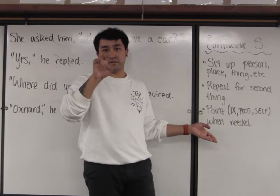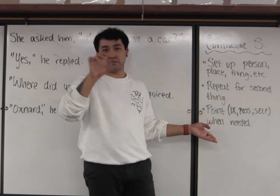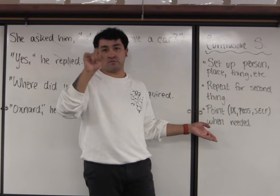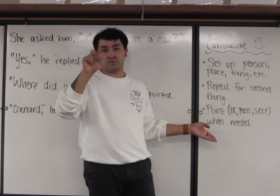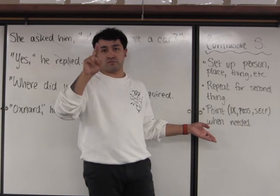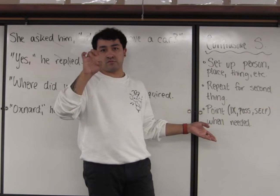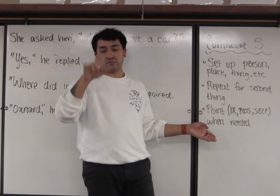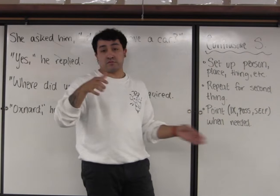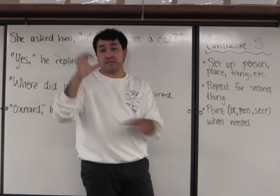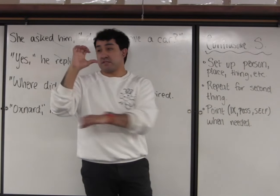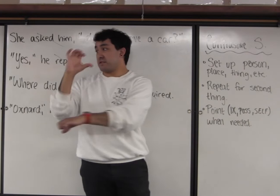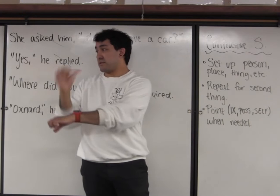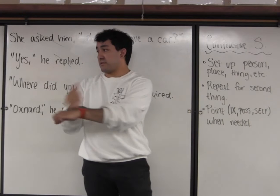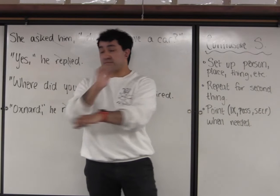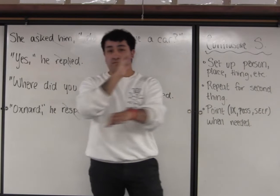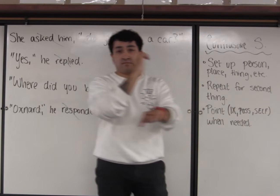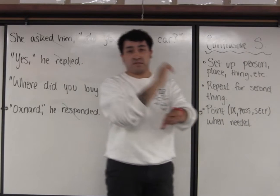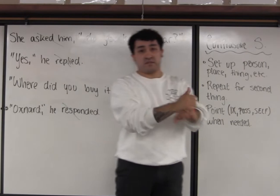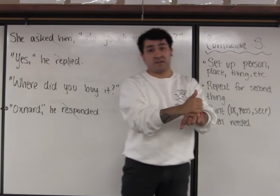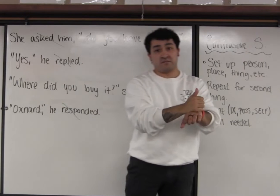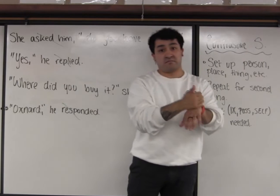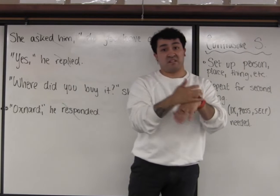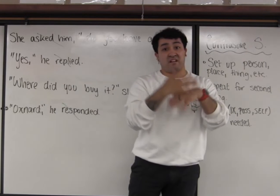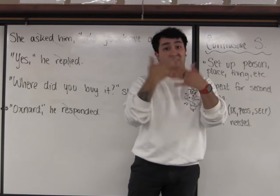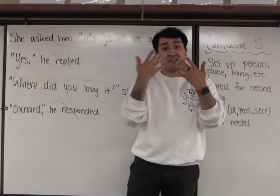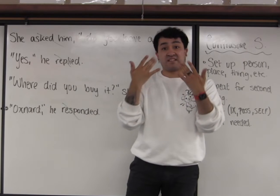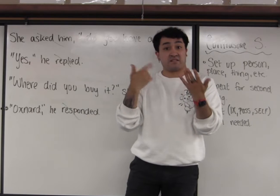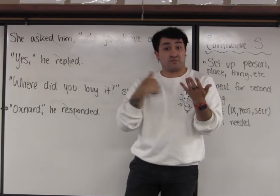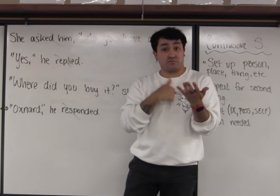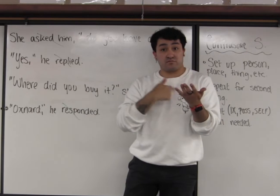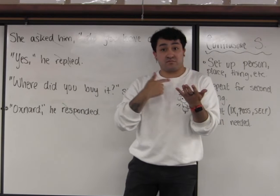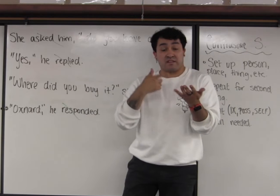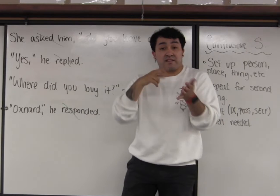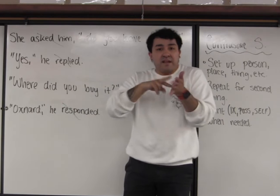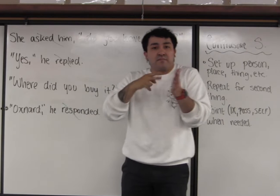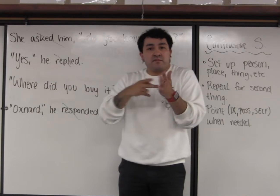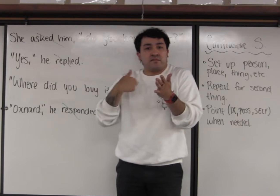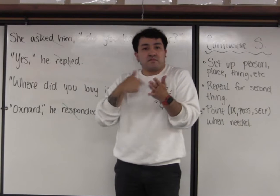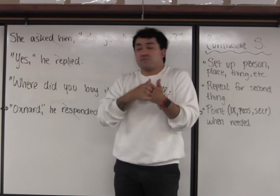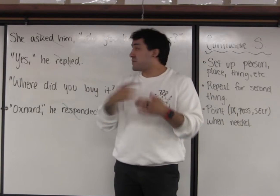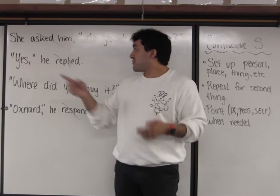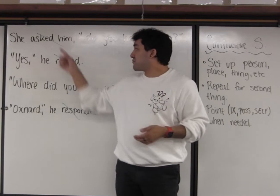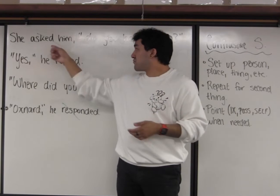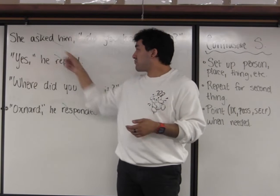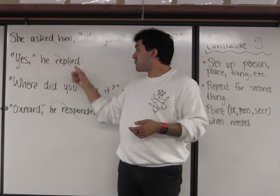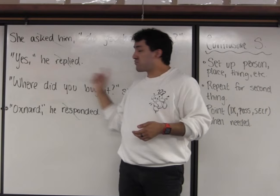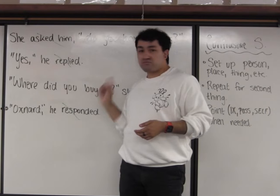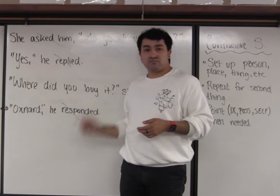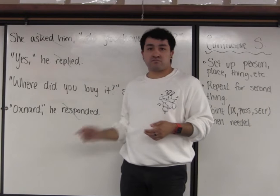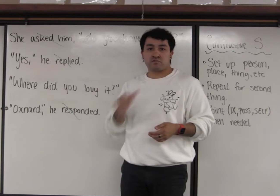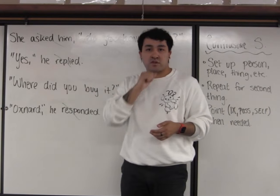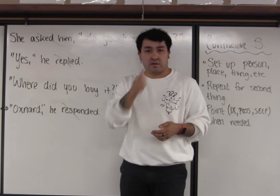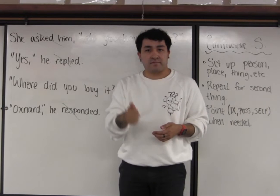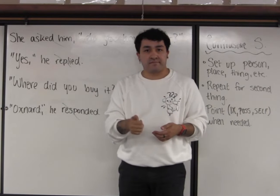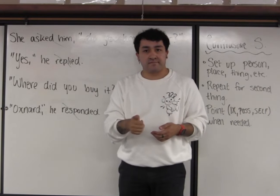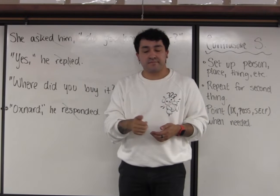remember, this is the order for a contrasted structure. The first thing we need to do is set up who's in this conversation, and then go